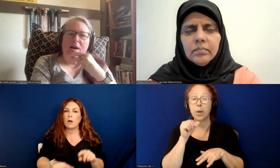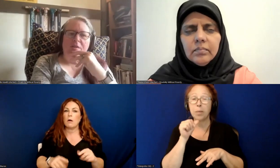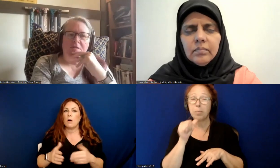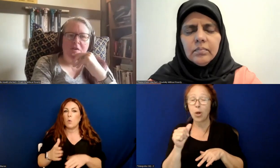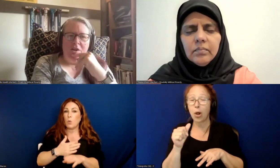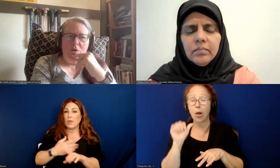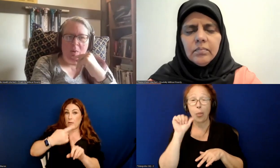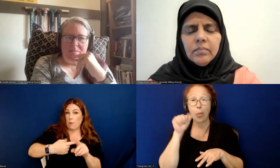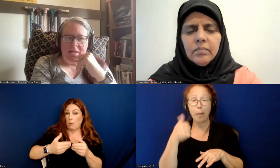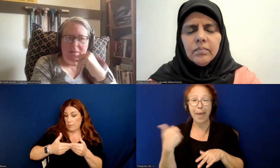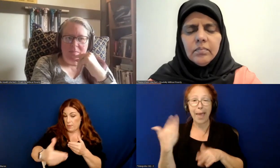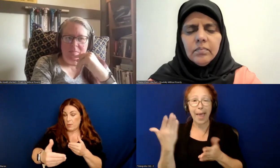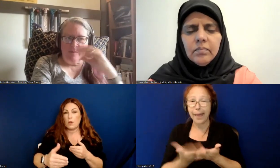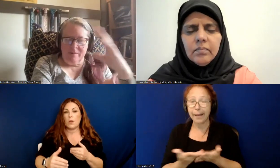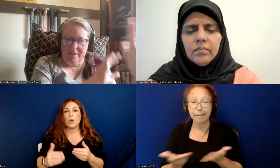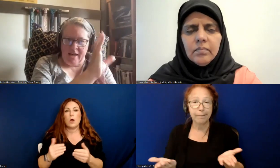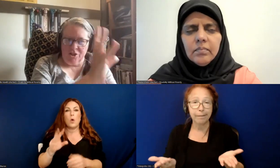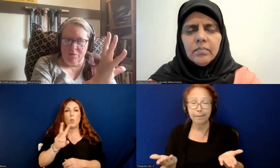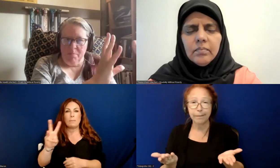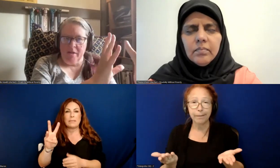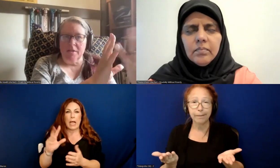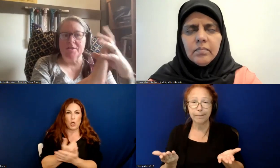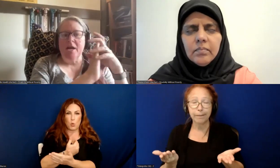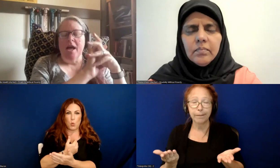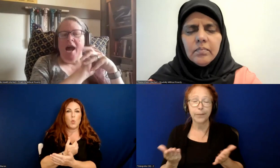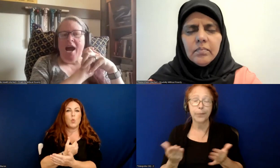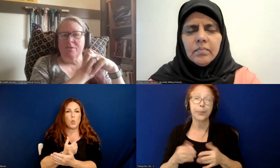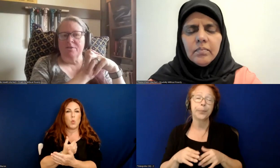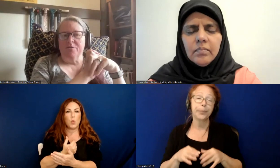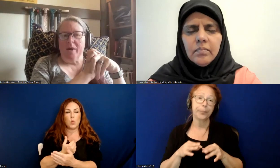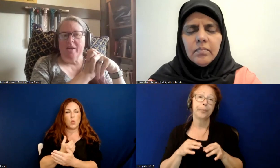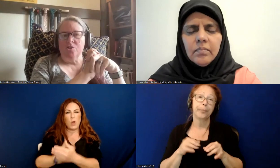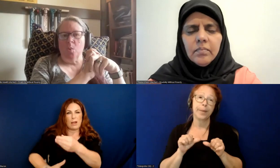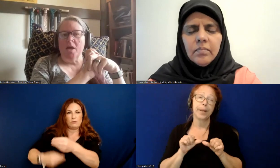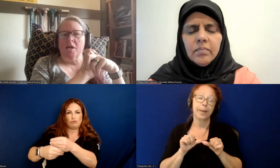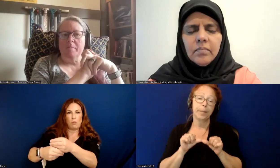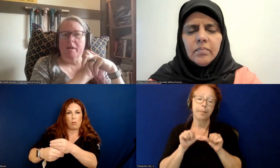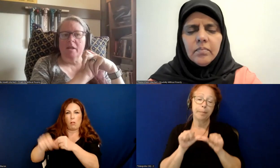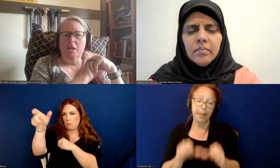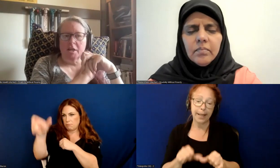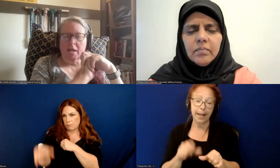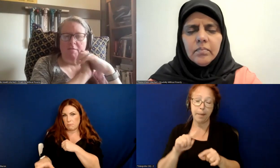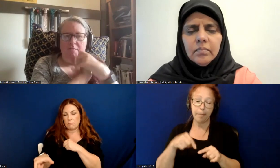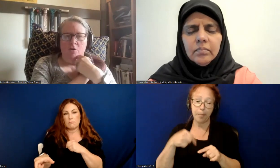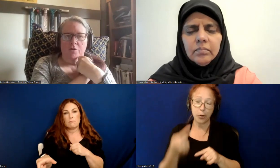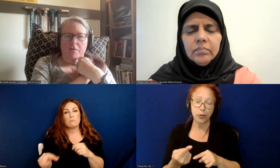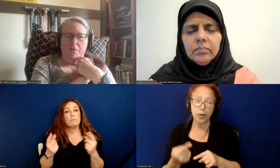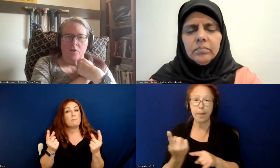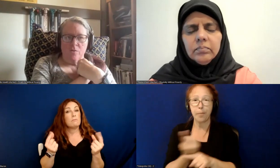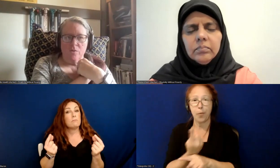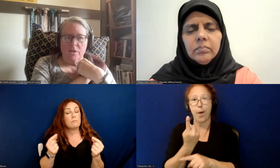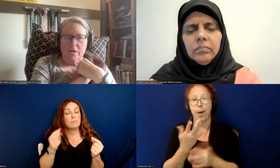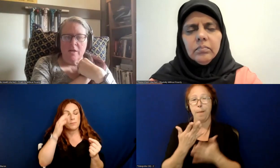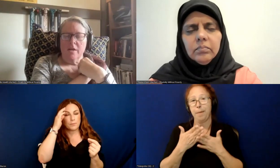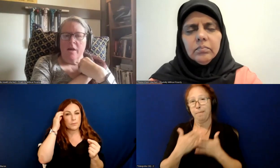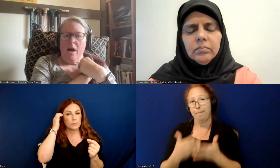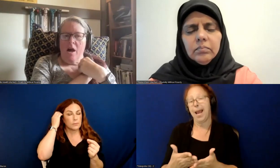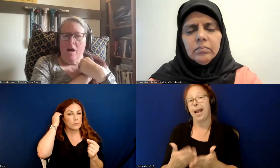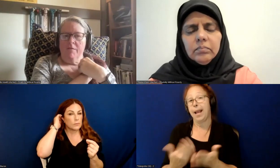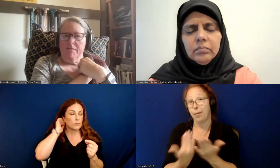we will have a new website section built, out of which we are going to be looking for the